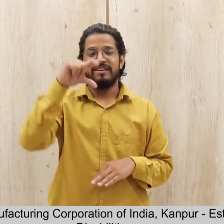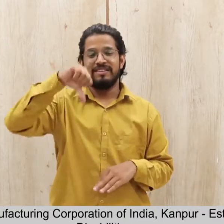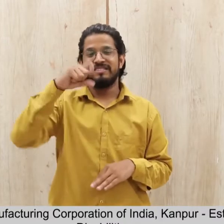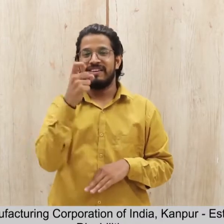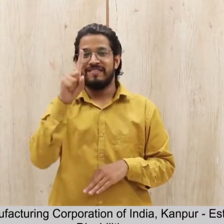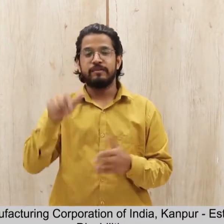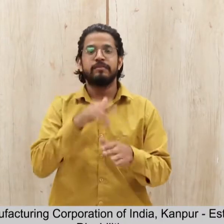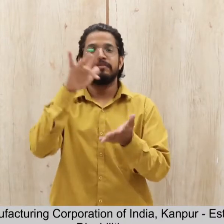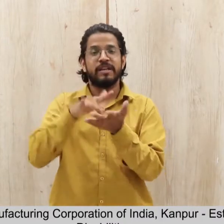in